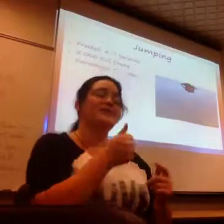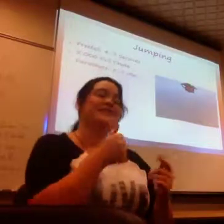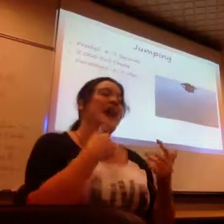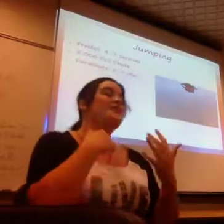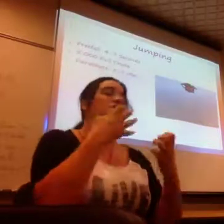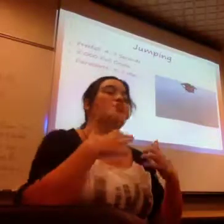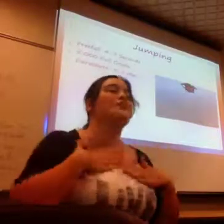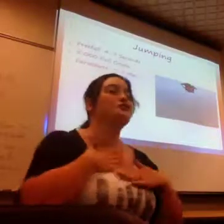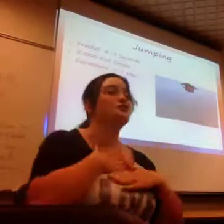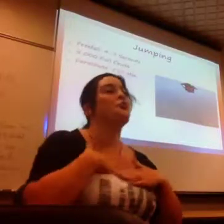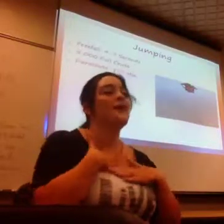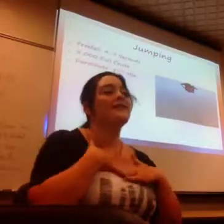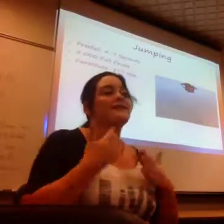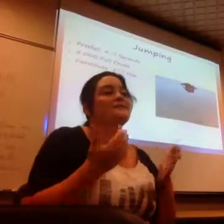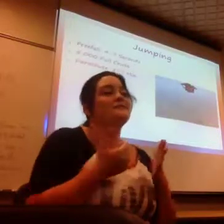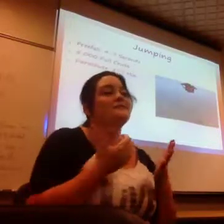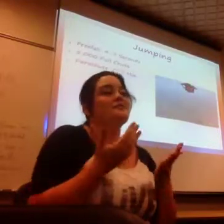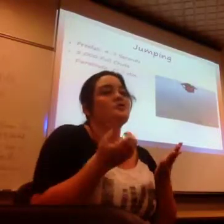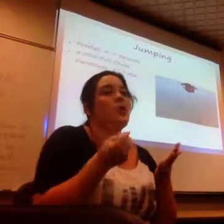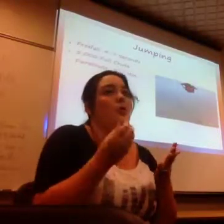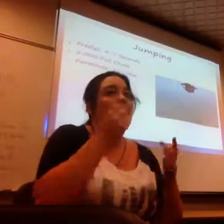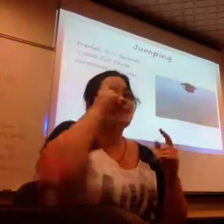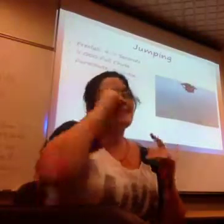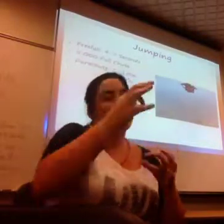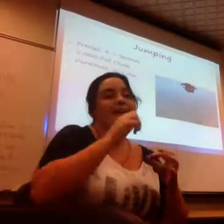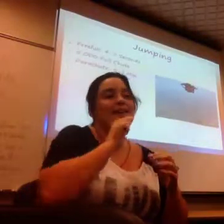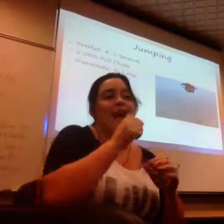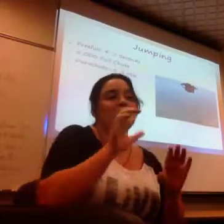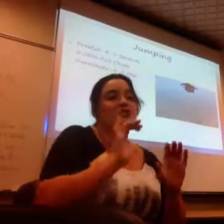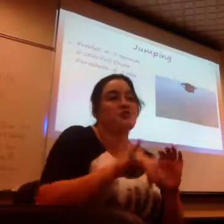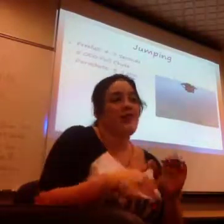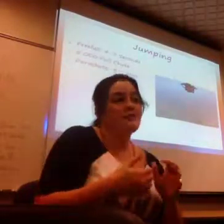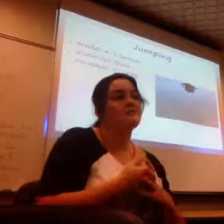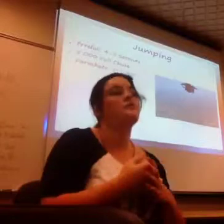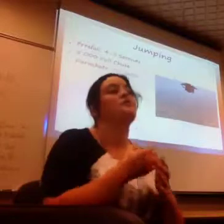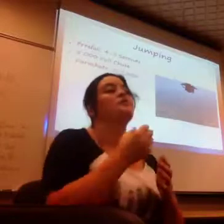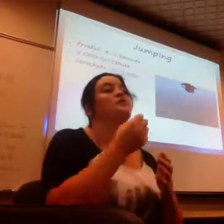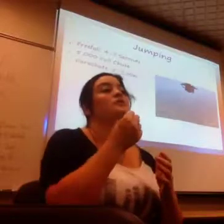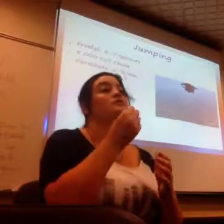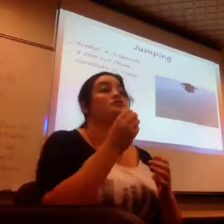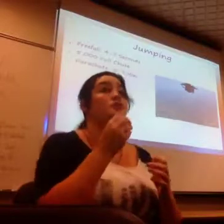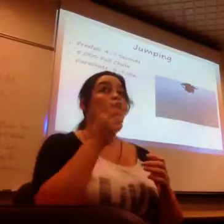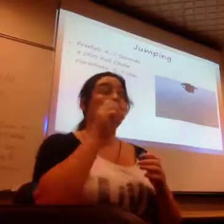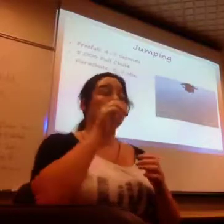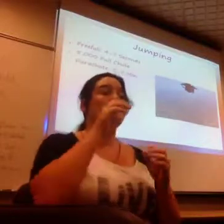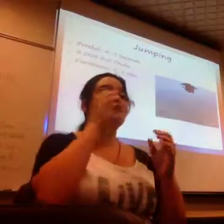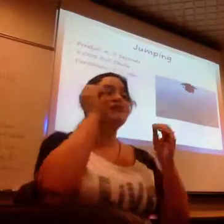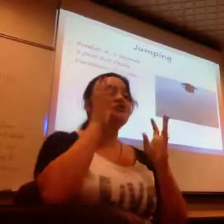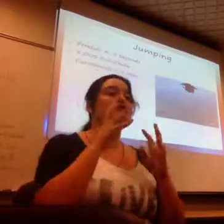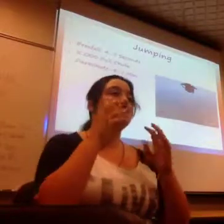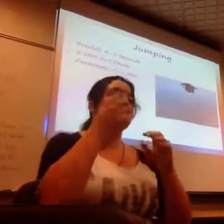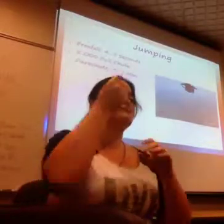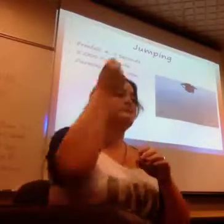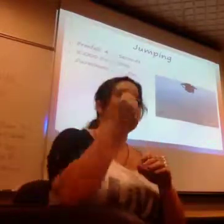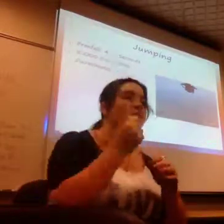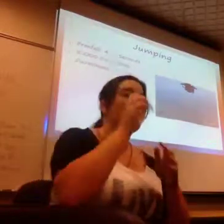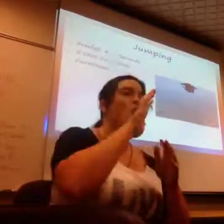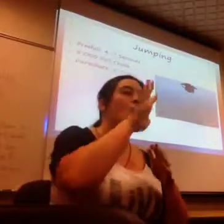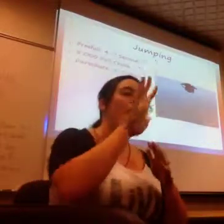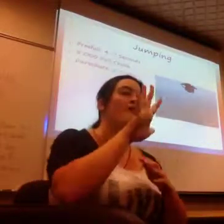it. So I decided not to. But he pulls it at like 5,000 feet, and then you parachute with or go down with the parachute